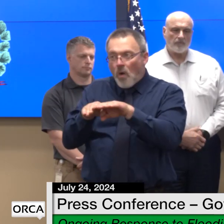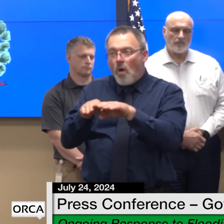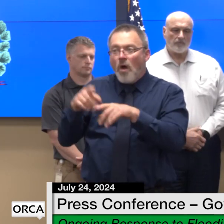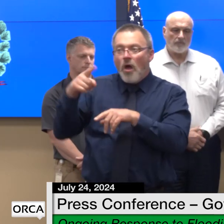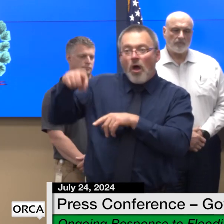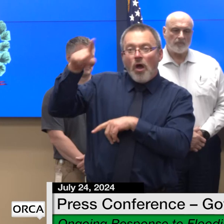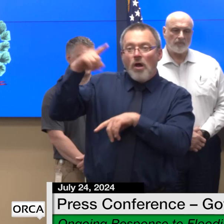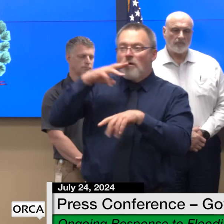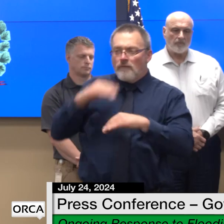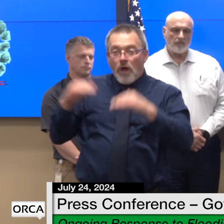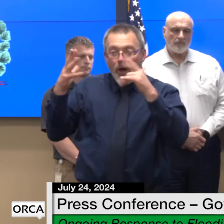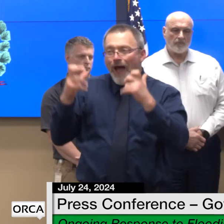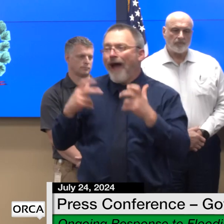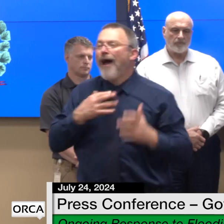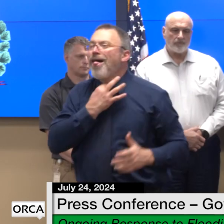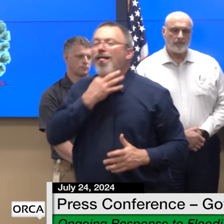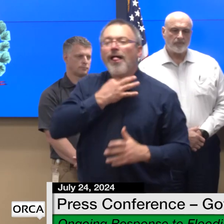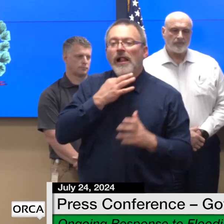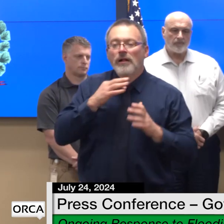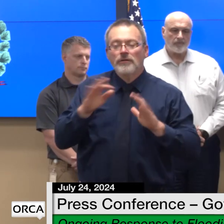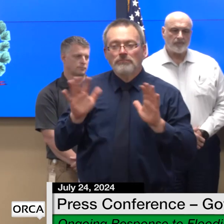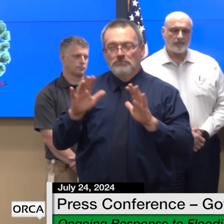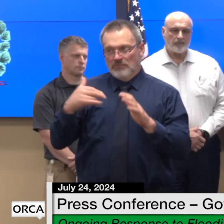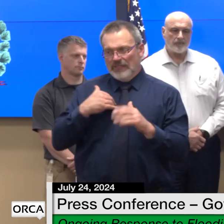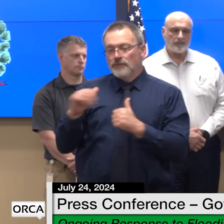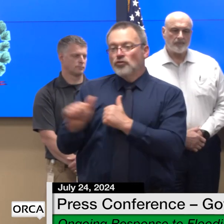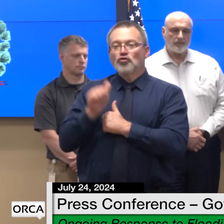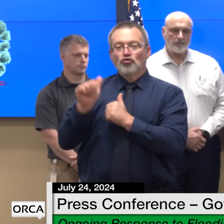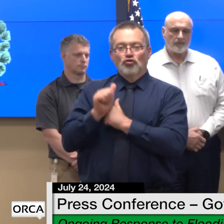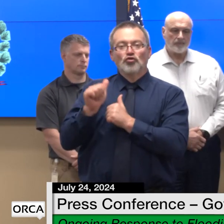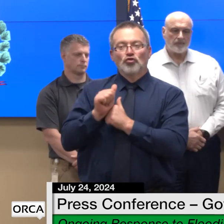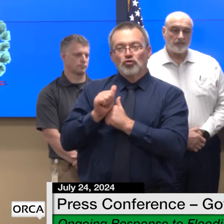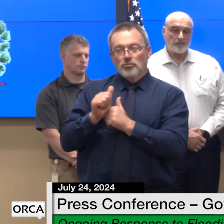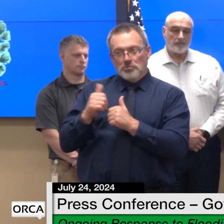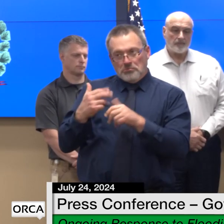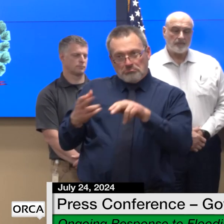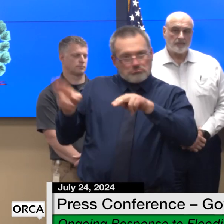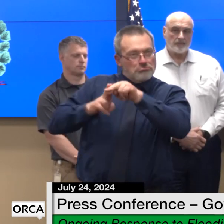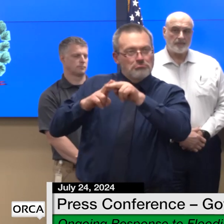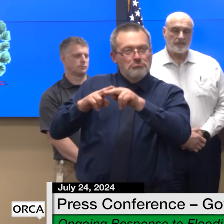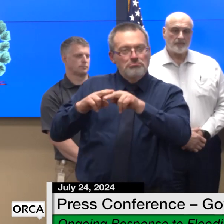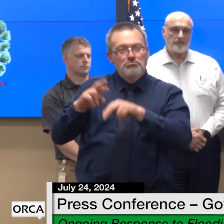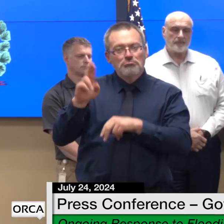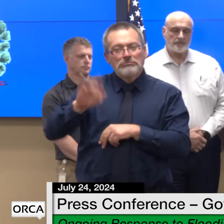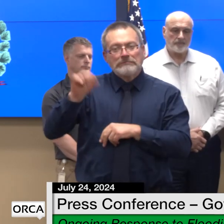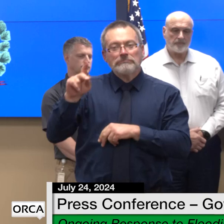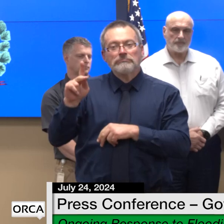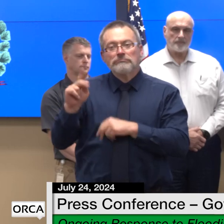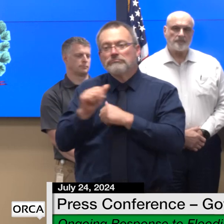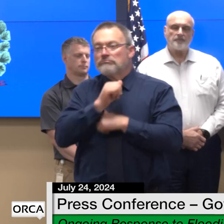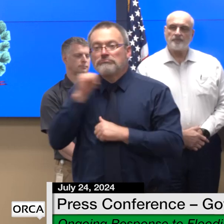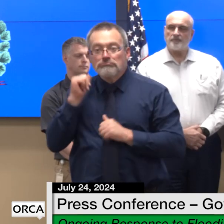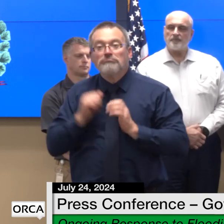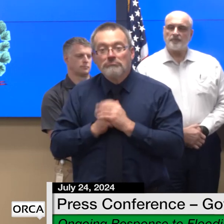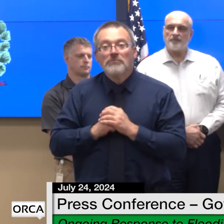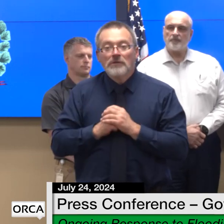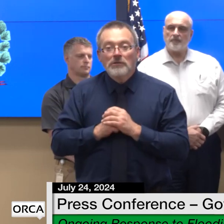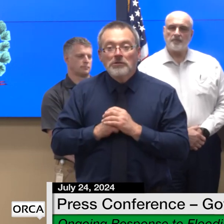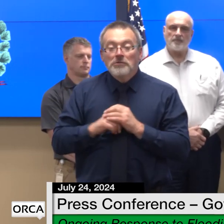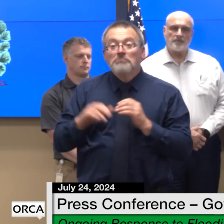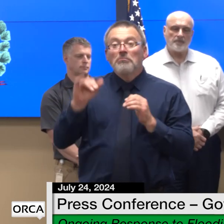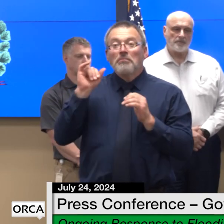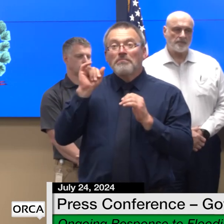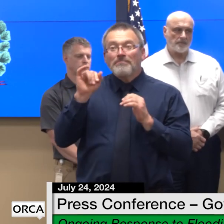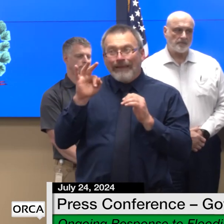so can jeopardize personal safety and hinder recovery efforts. Walking or biking on closed trails can